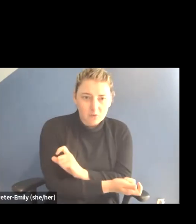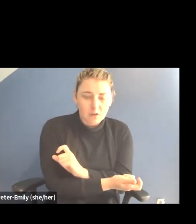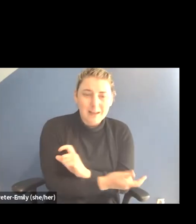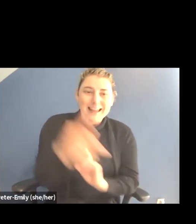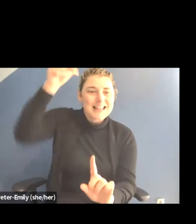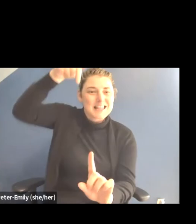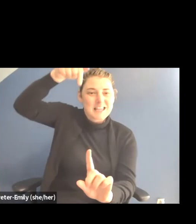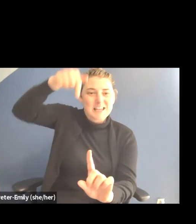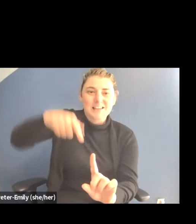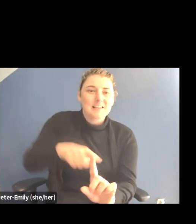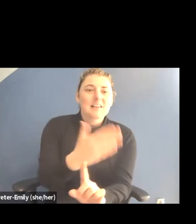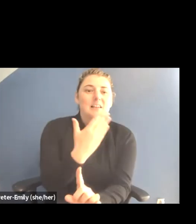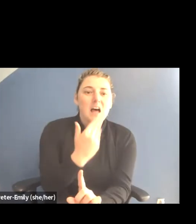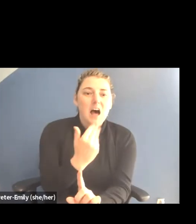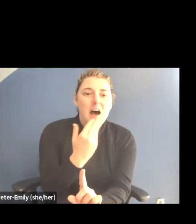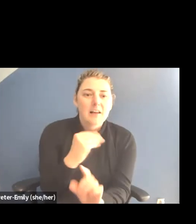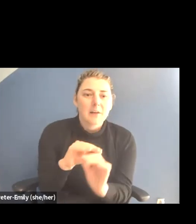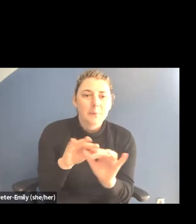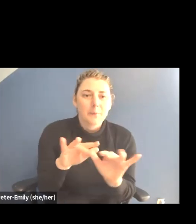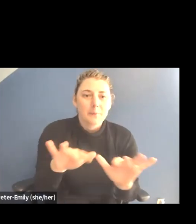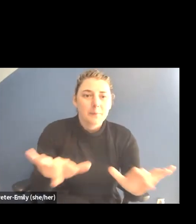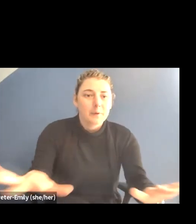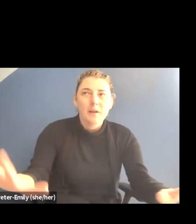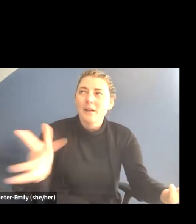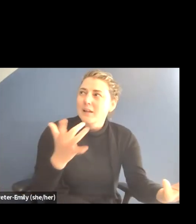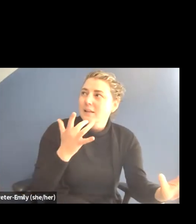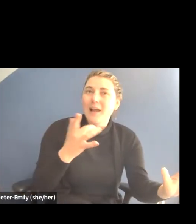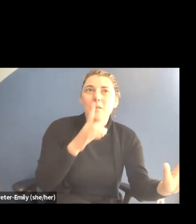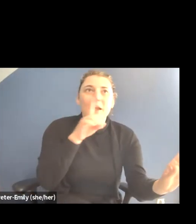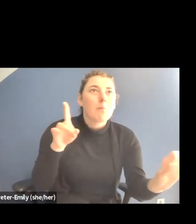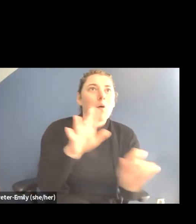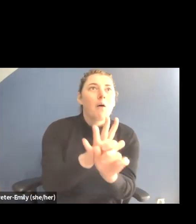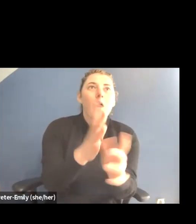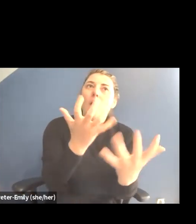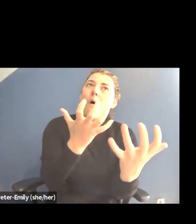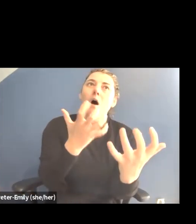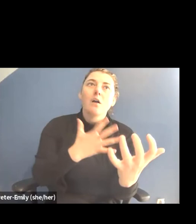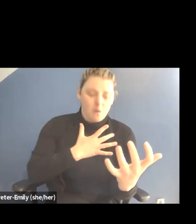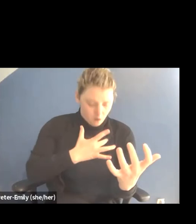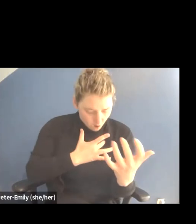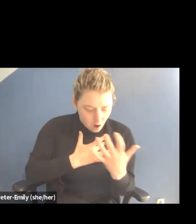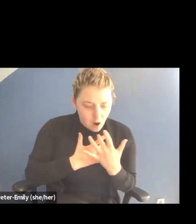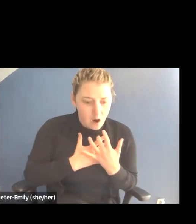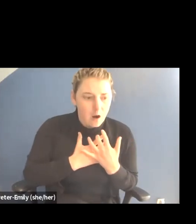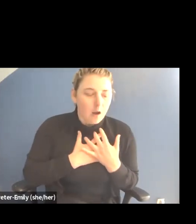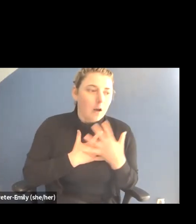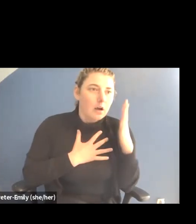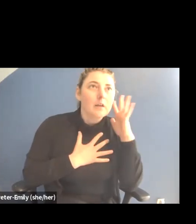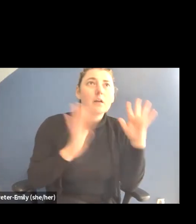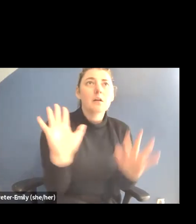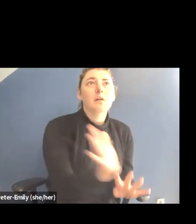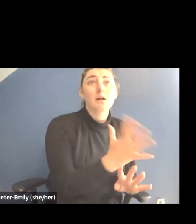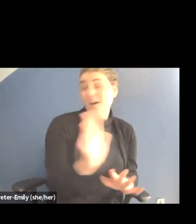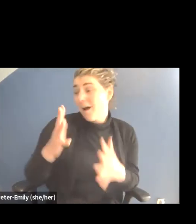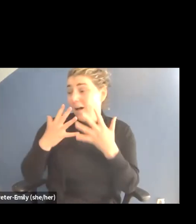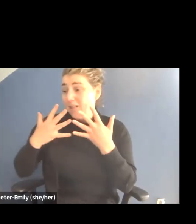This is the honey. And doesn't it taste like a promise? Where your heart is an accordion and our laughter